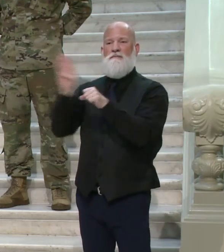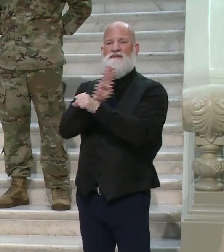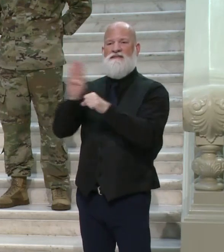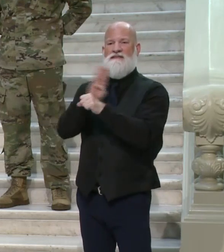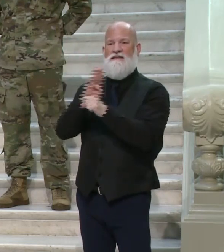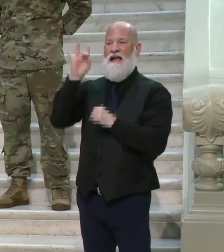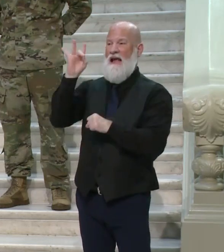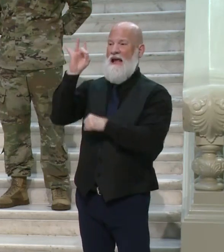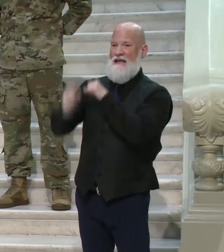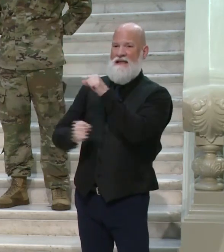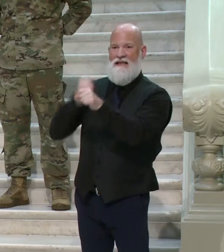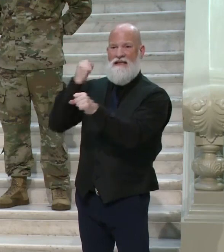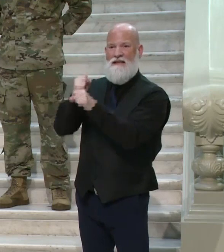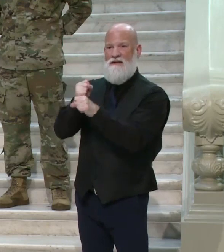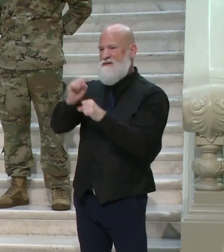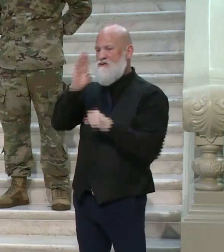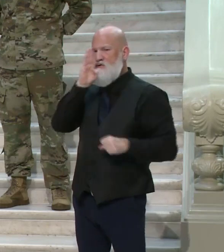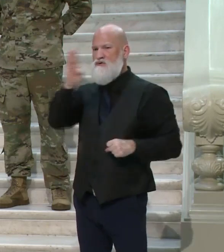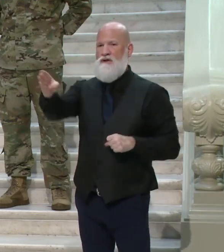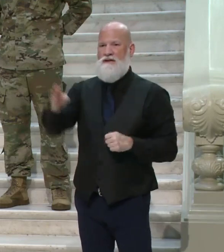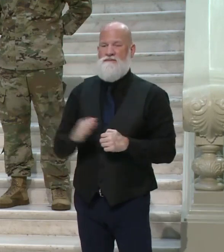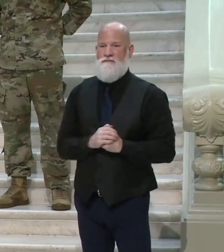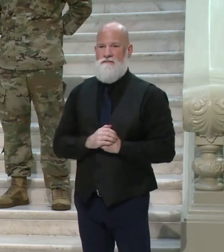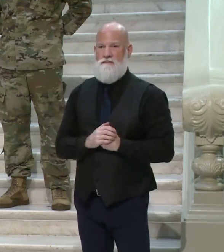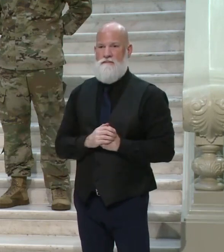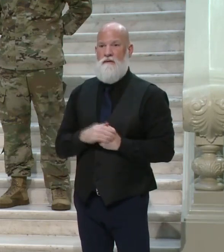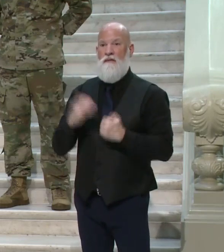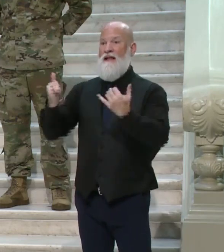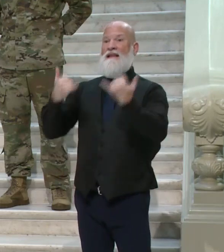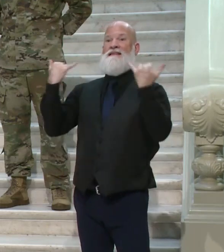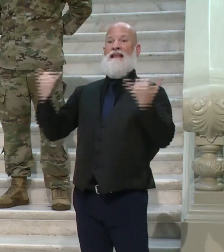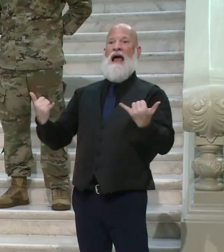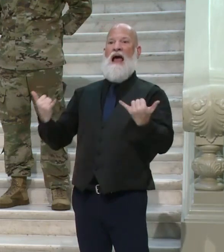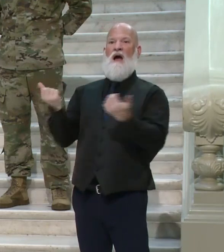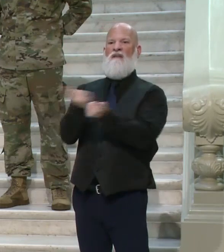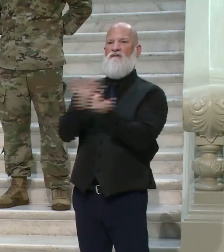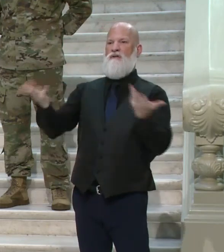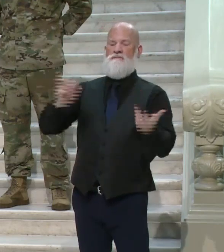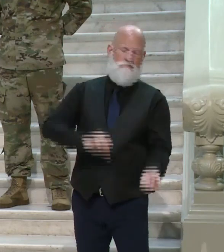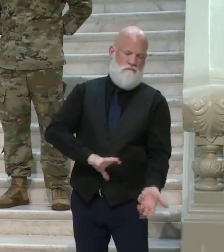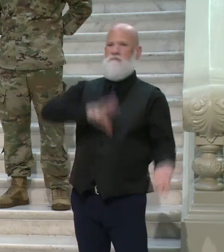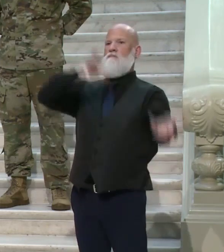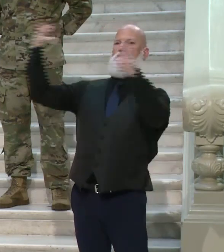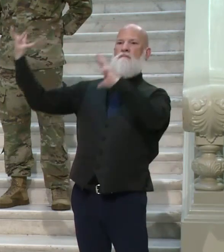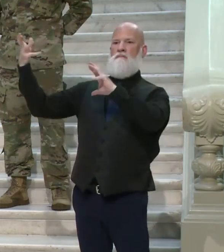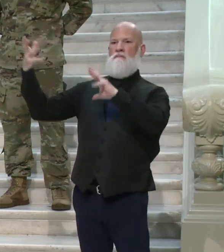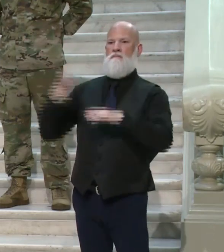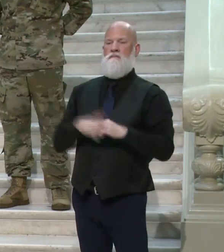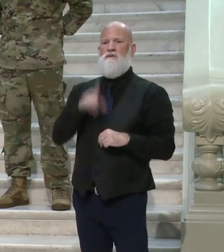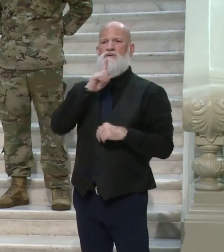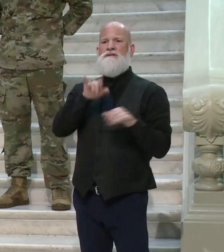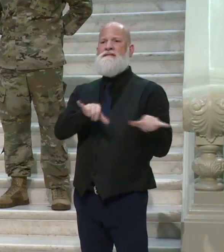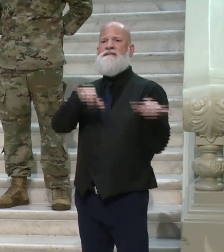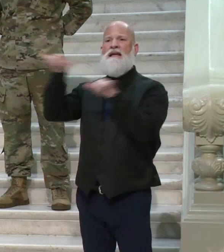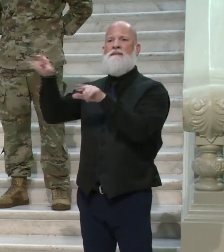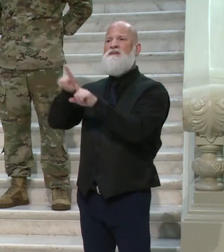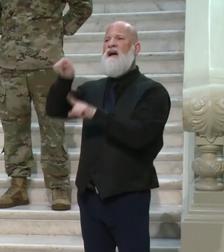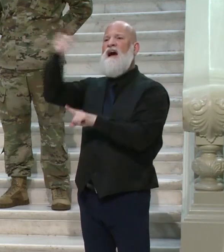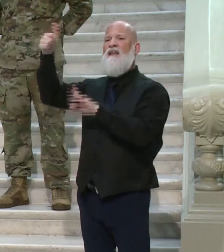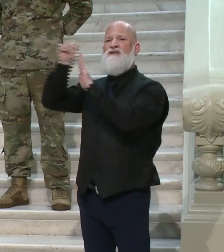a cliff like it has in every state. But we will come back, and we will come back